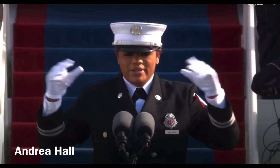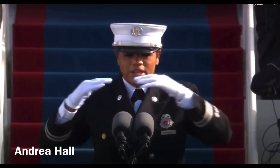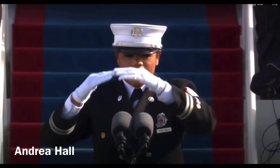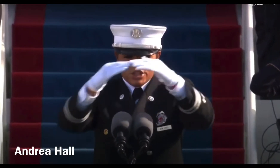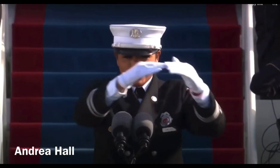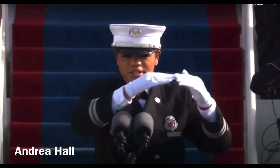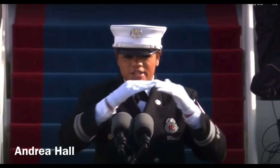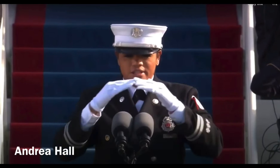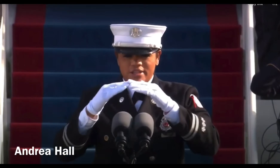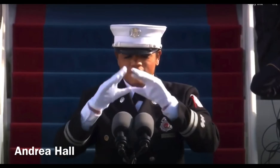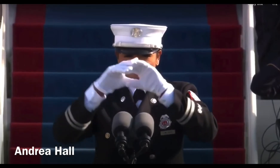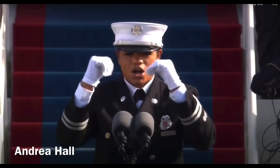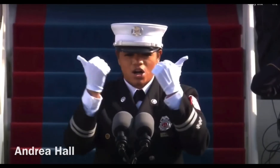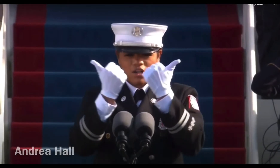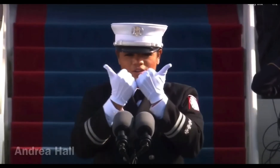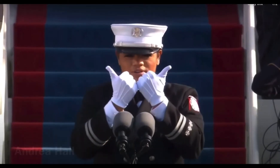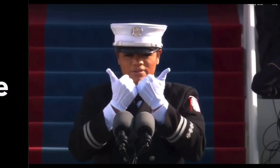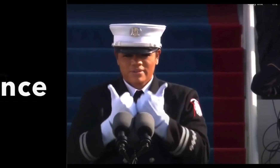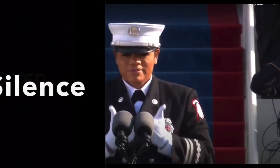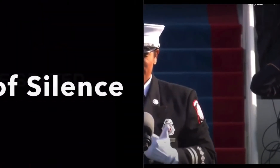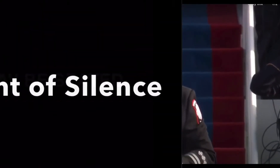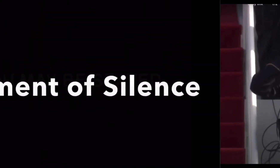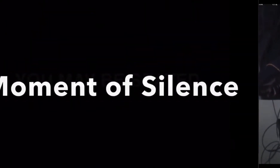and justice for all.